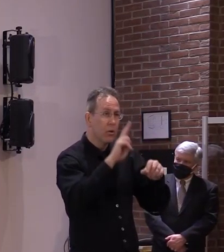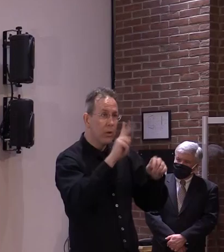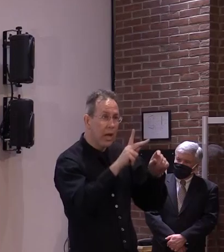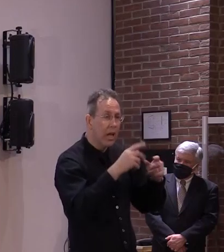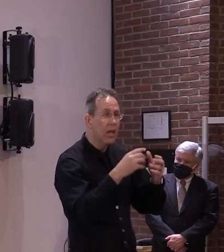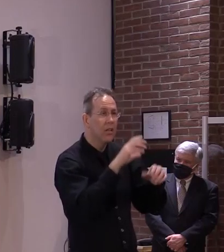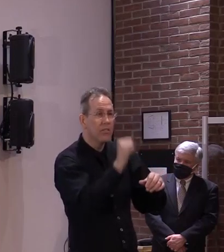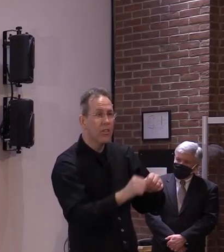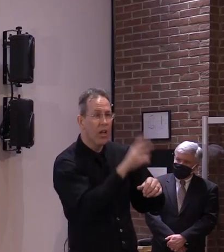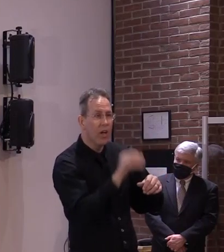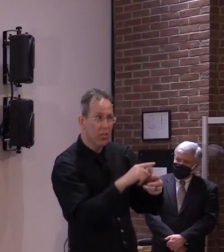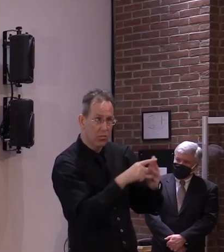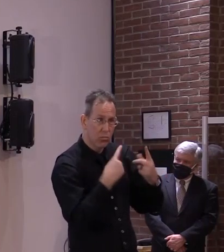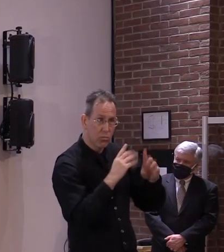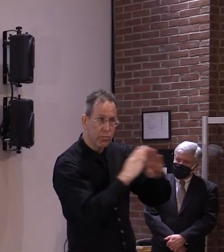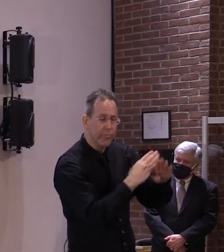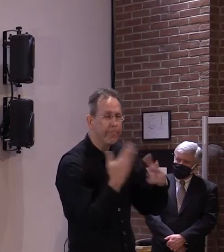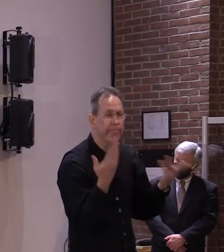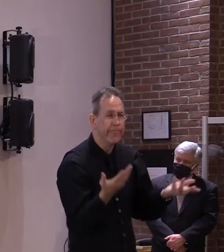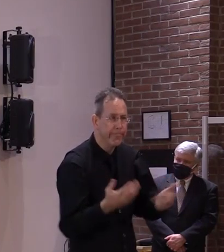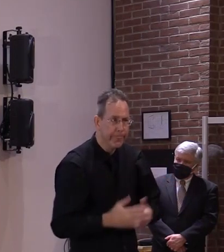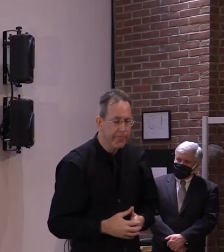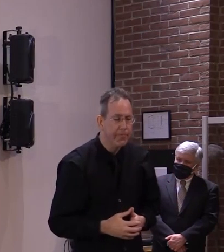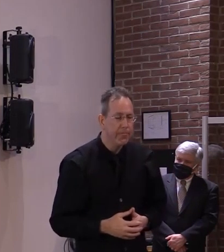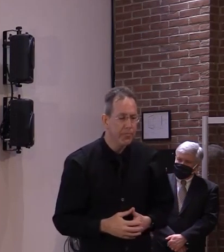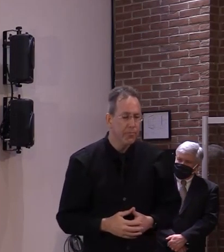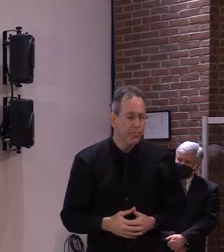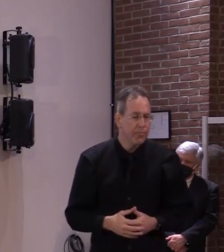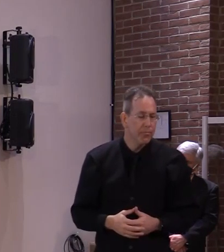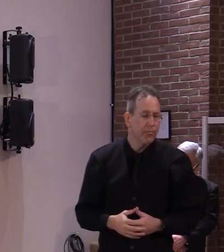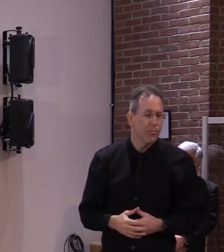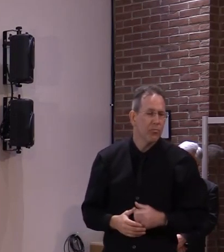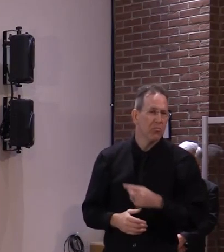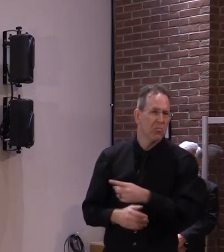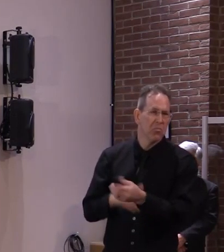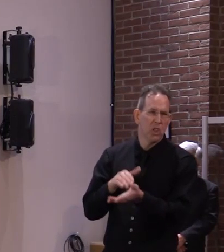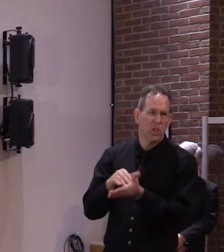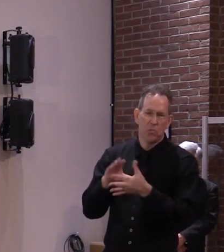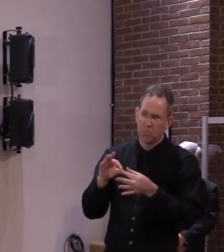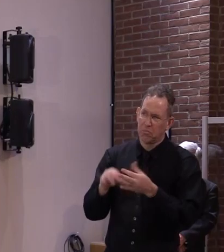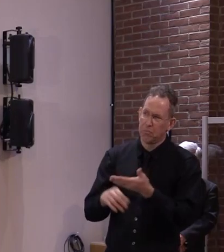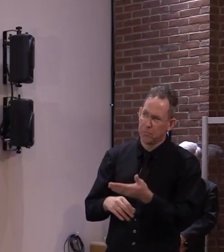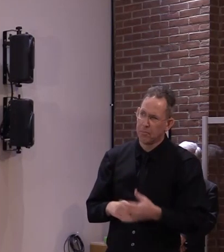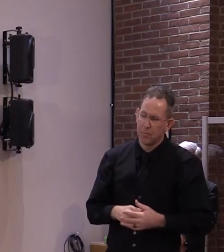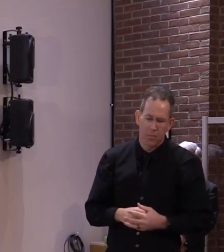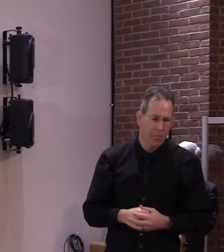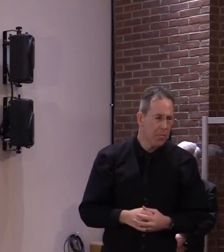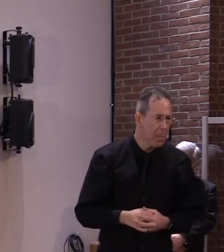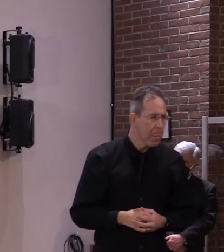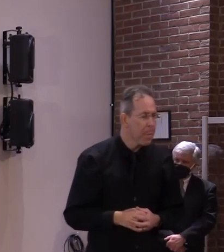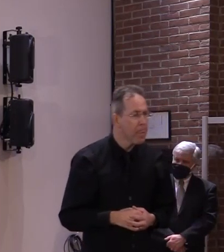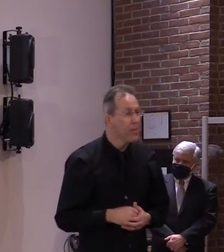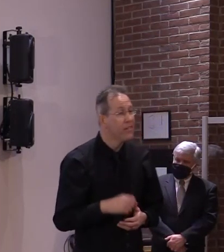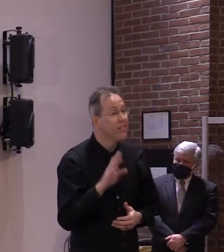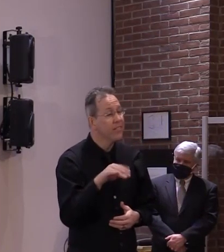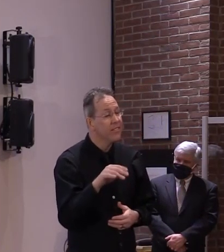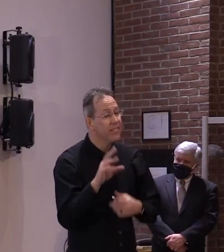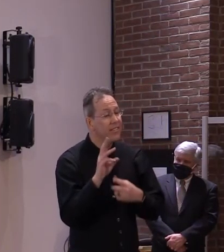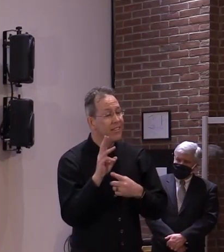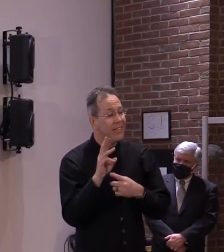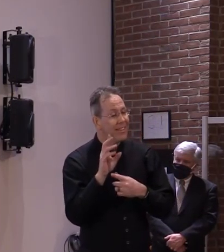Yeah, I think you pretty much nailed it, Governor. I think the 65 or 66%